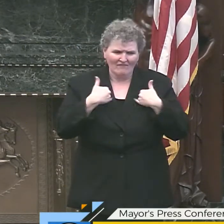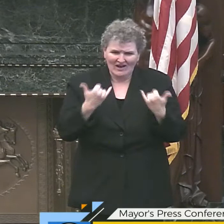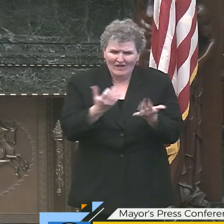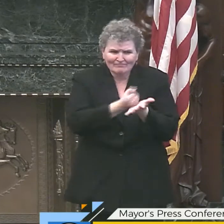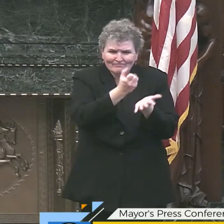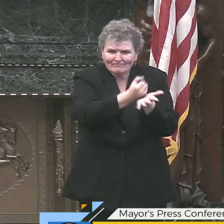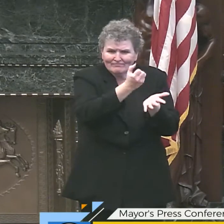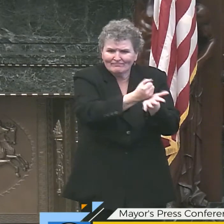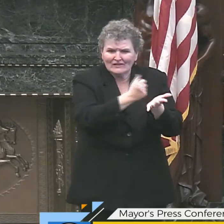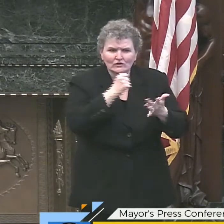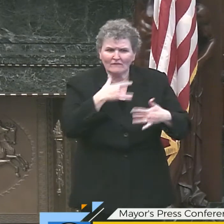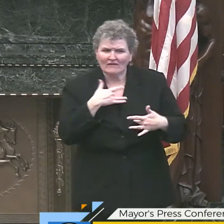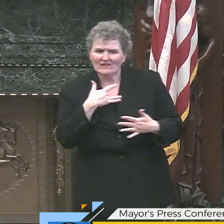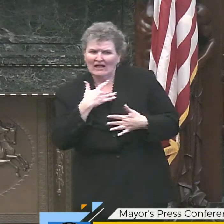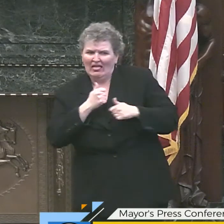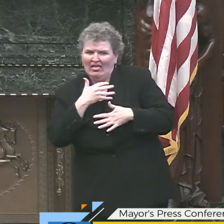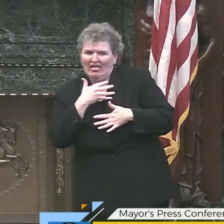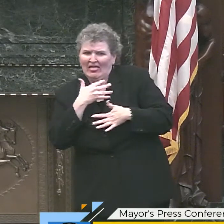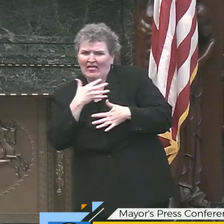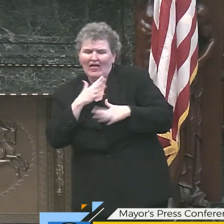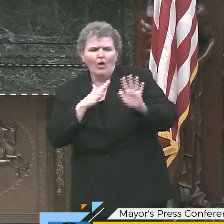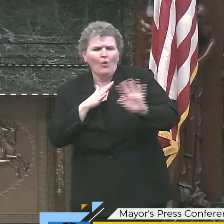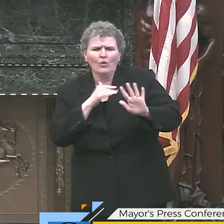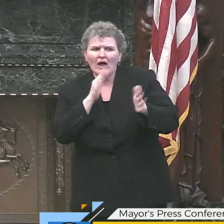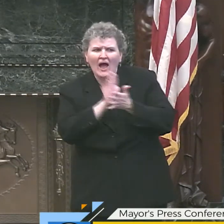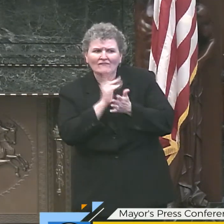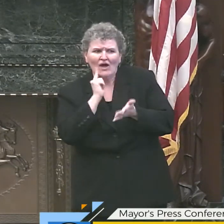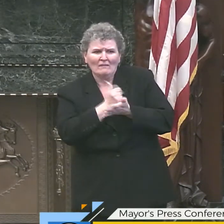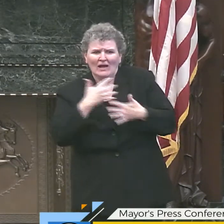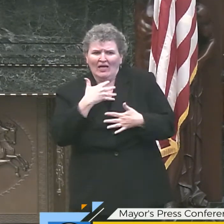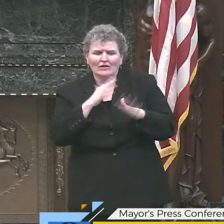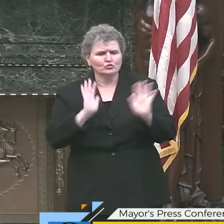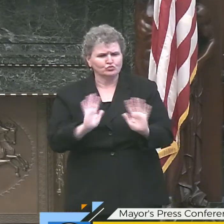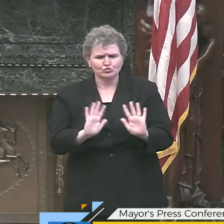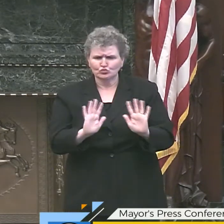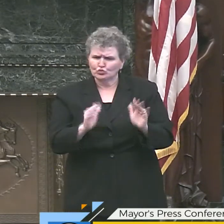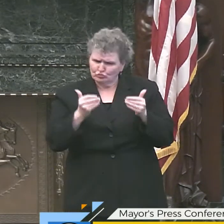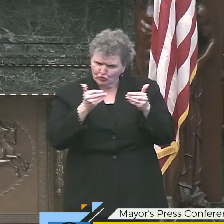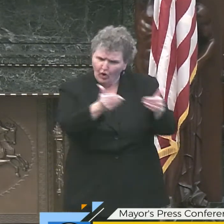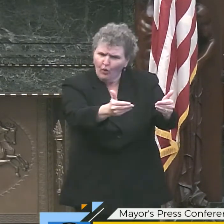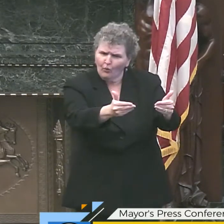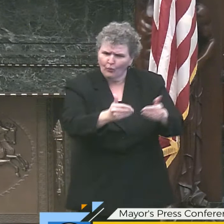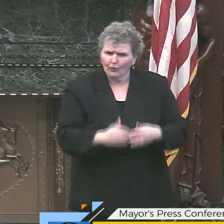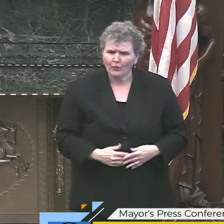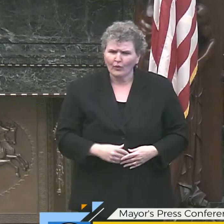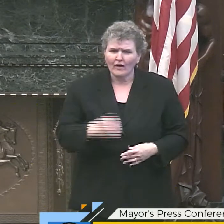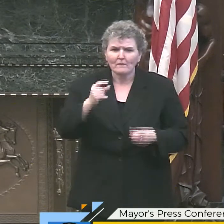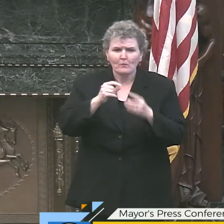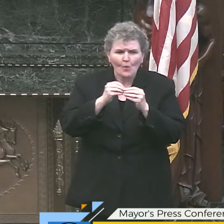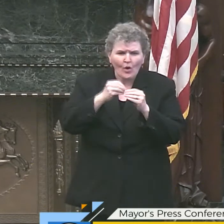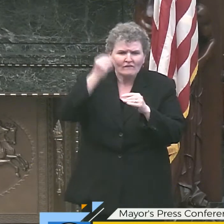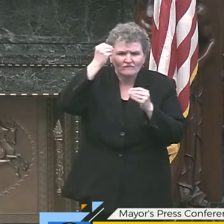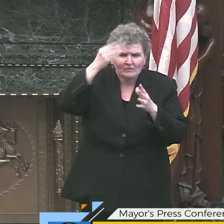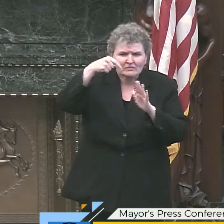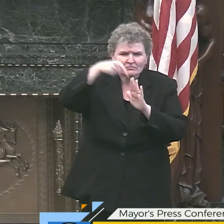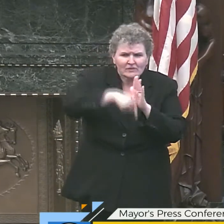care if you feel you need it for this infection. More information on this illness, again, is at